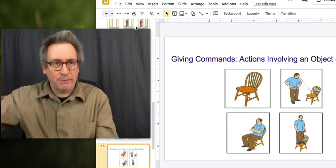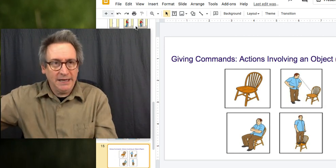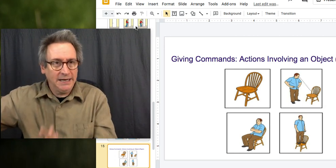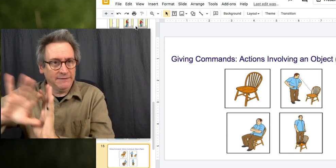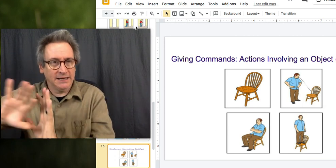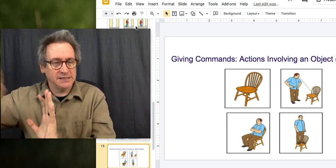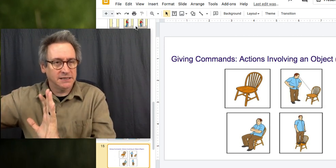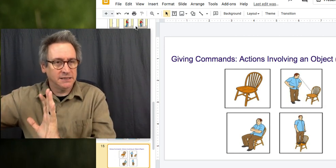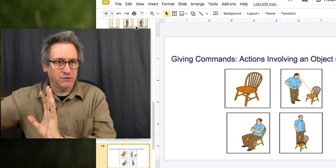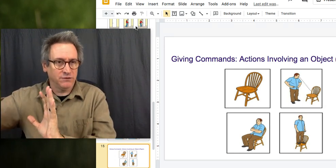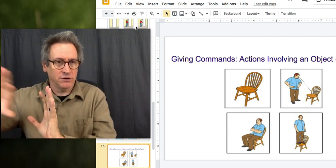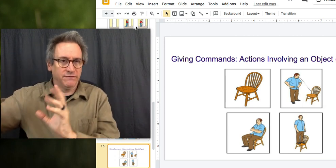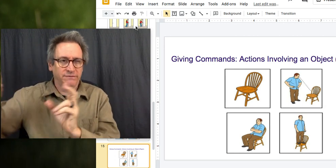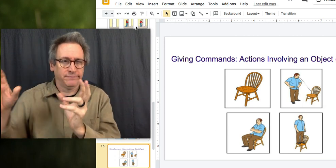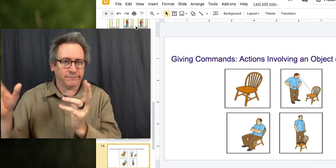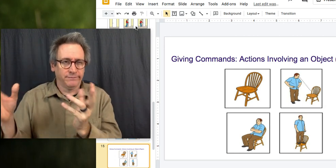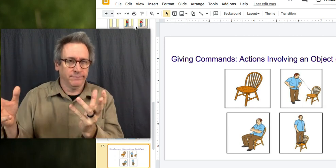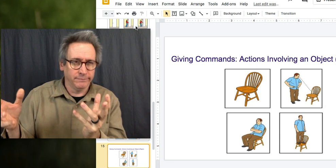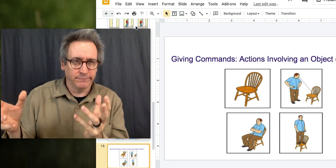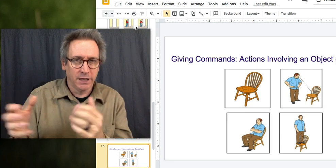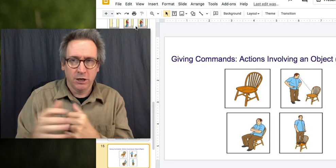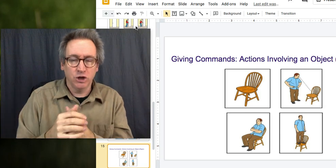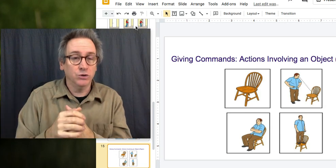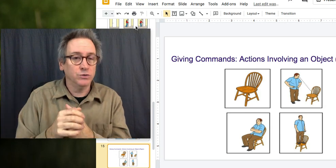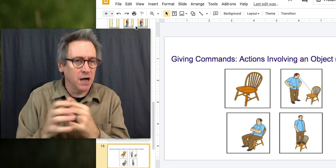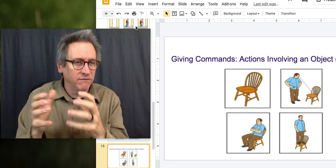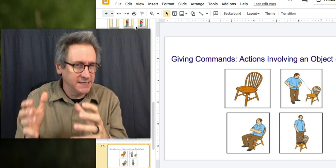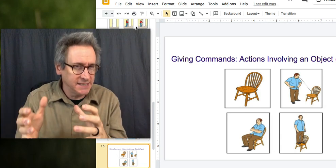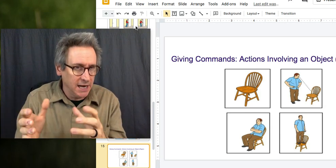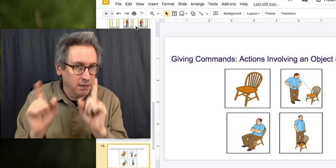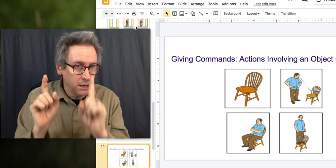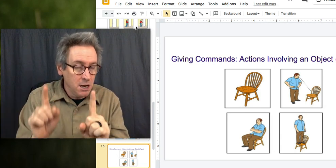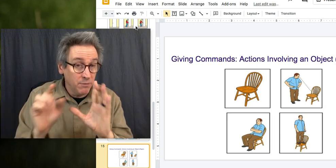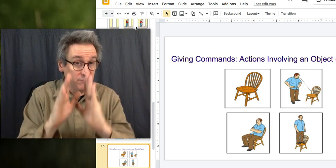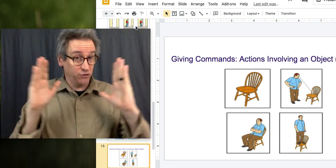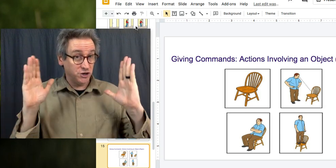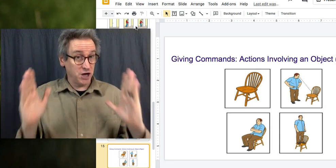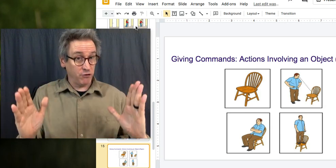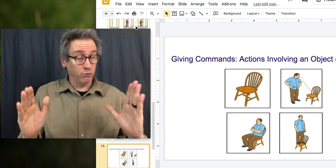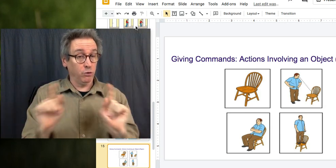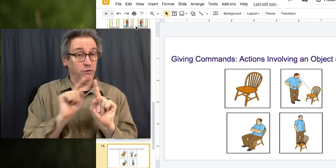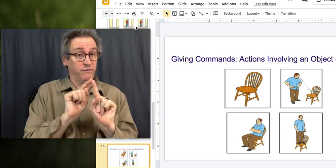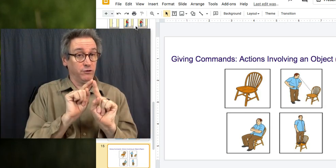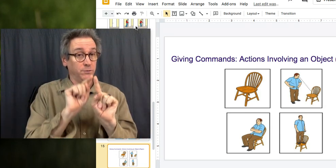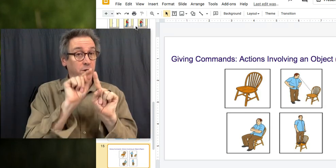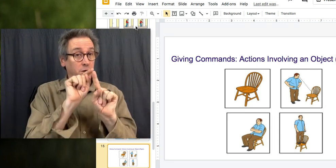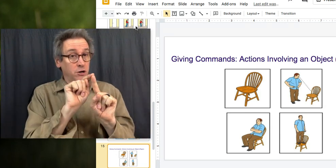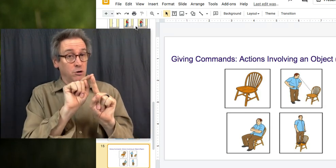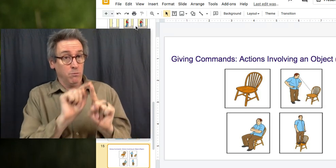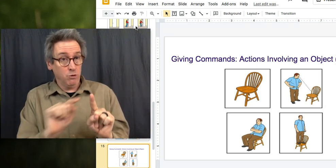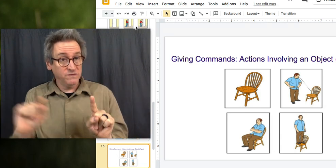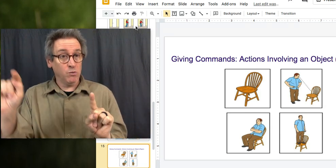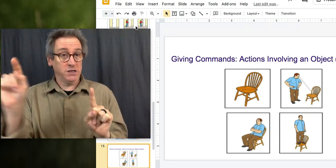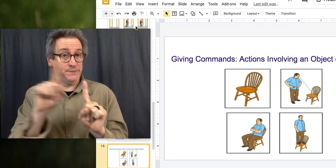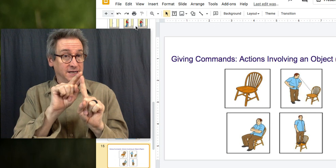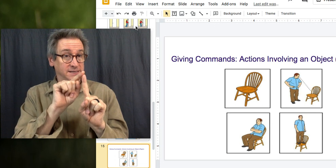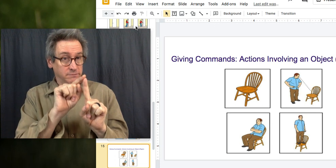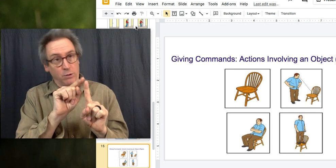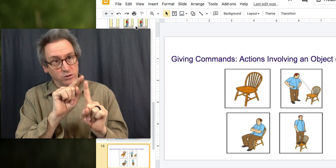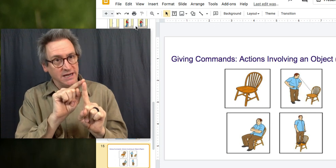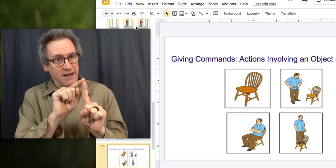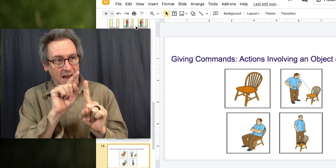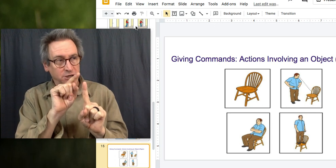you're repeating, and that's a different kind of use of the sign. But for the general rule, the verb moves once